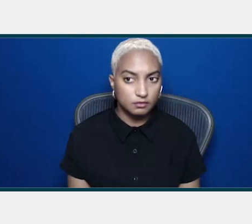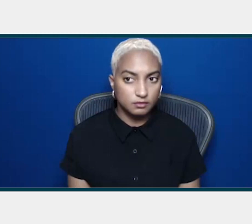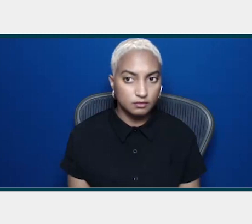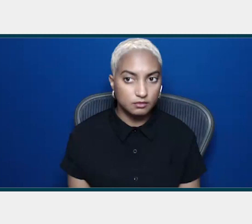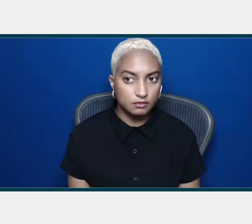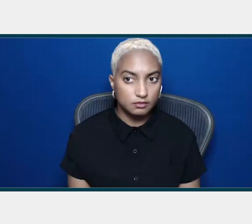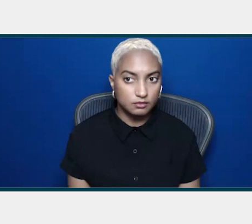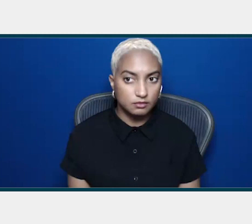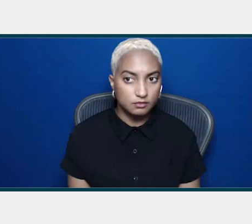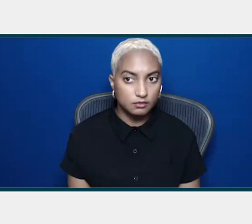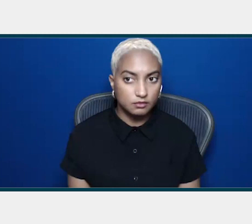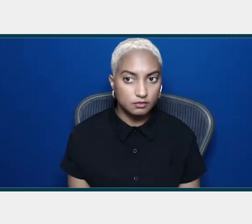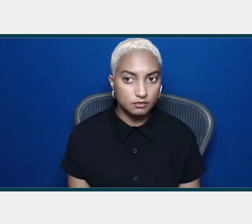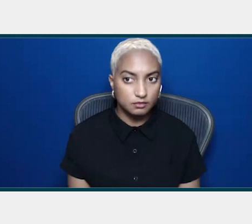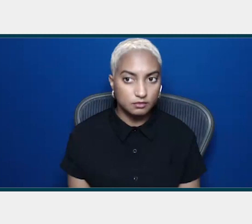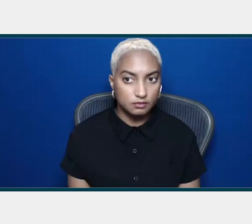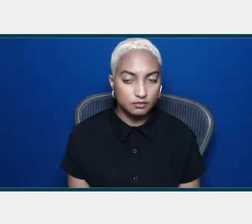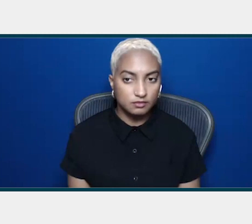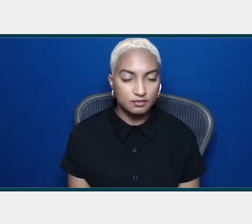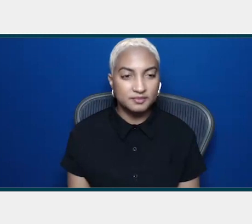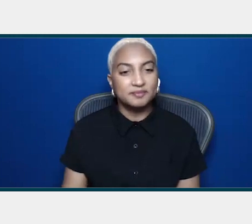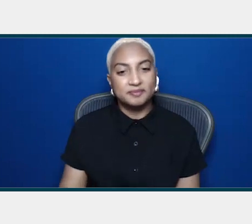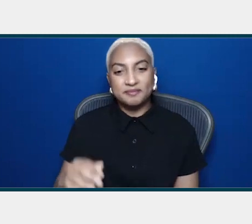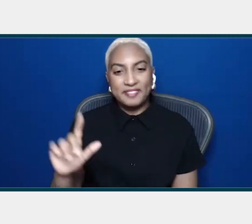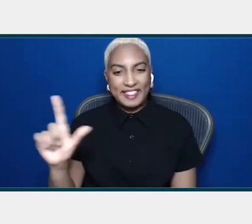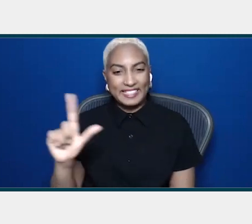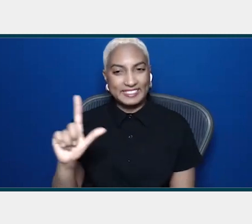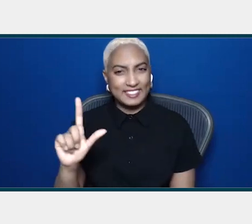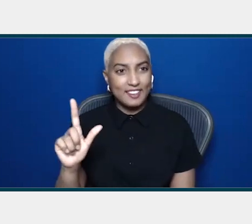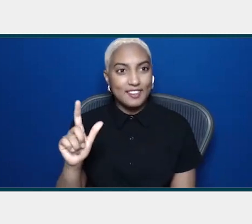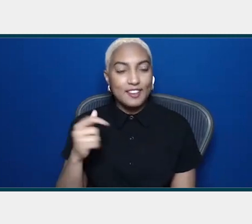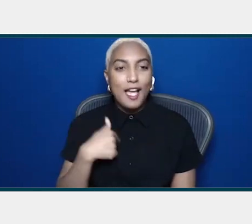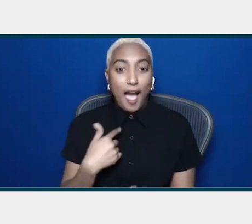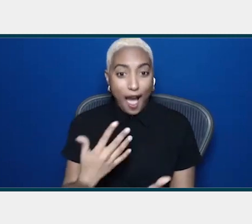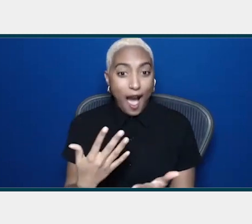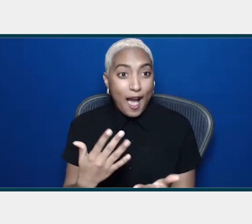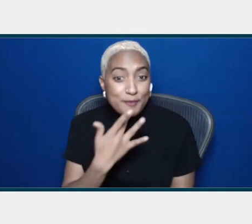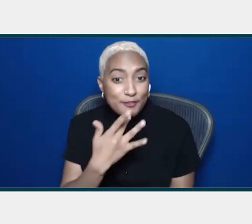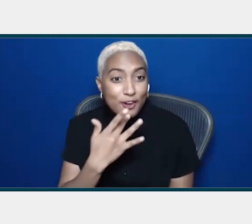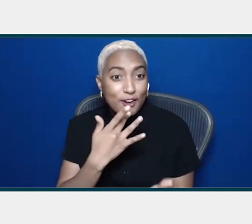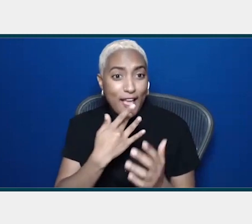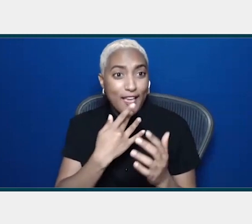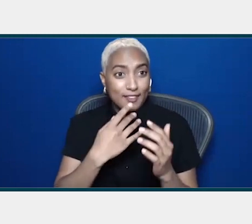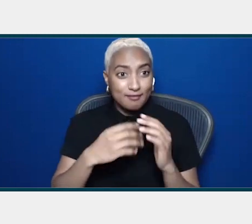you keep saying, "Oof," before answering these questions. You knew these questions were going to be loaded.